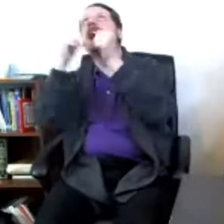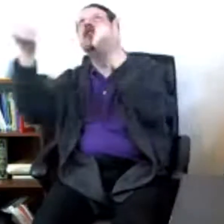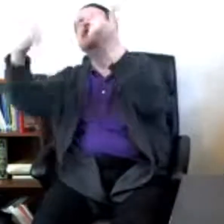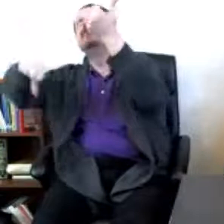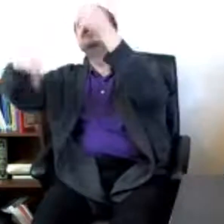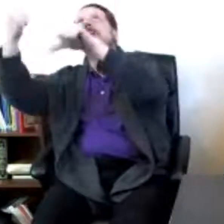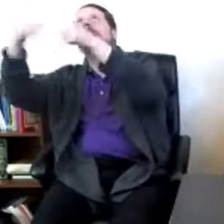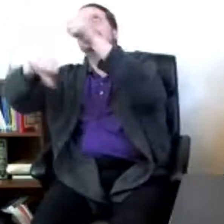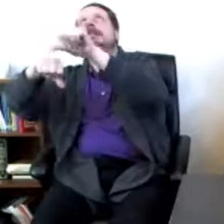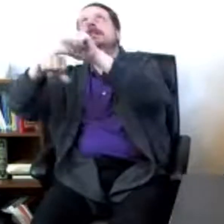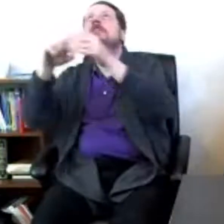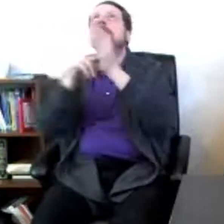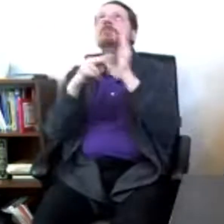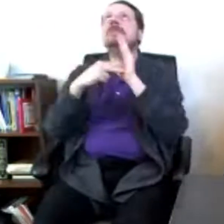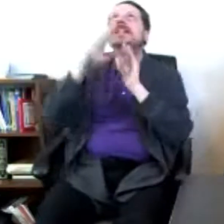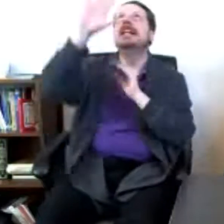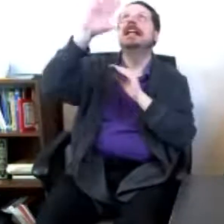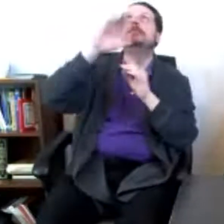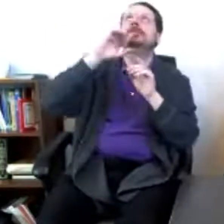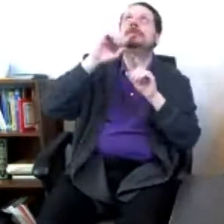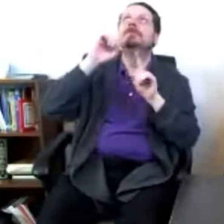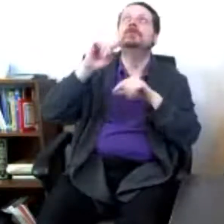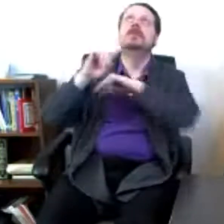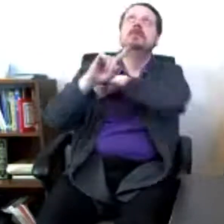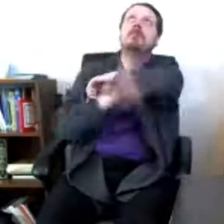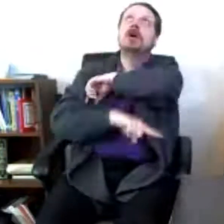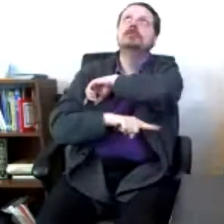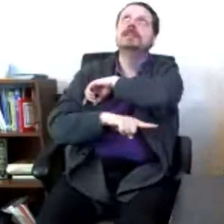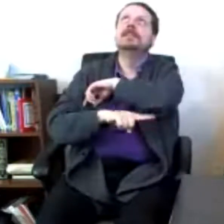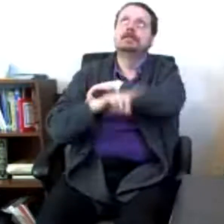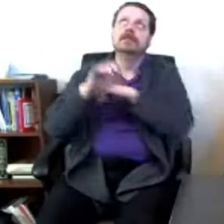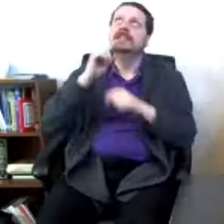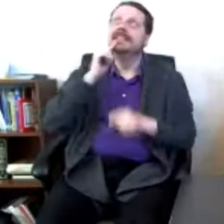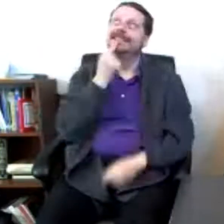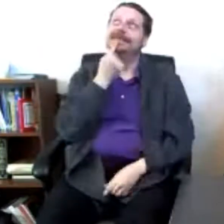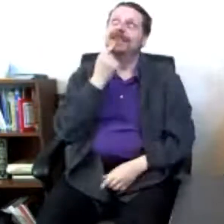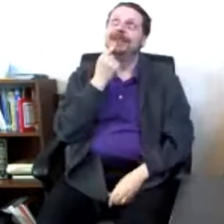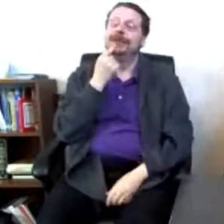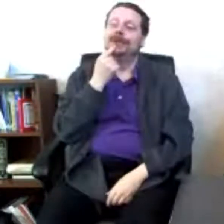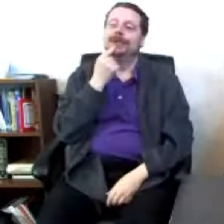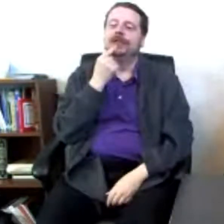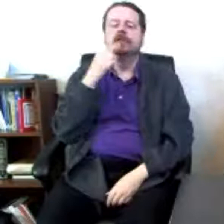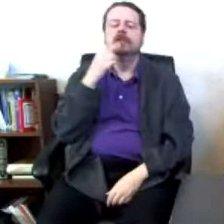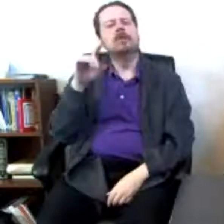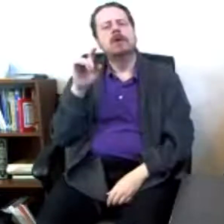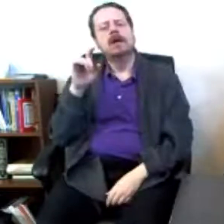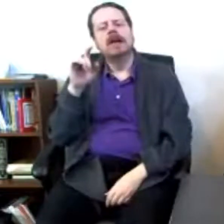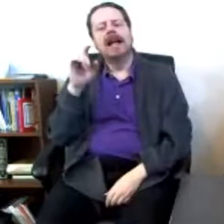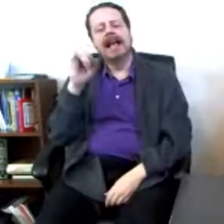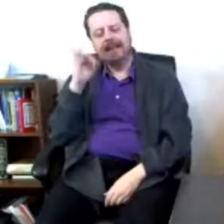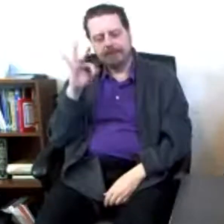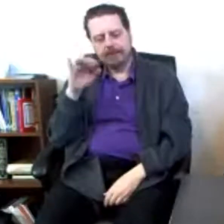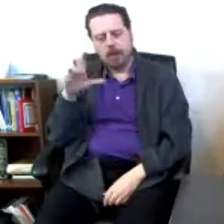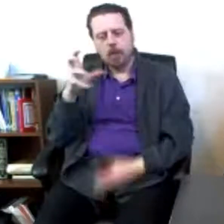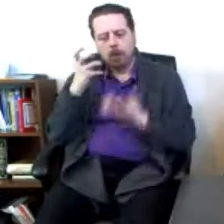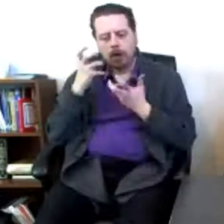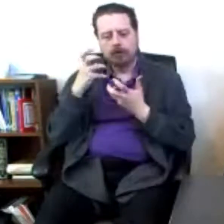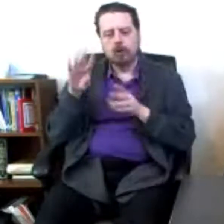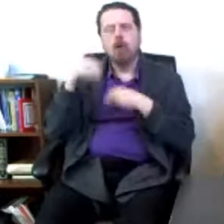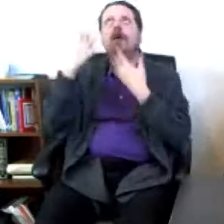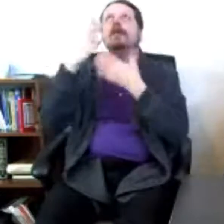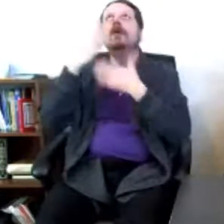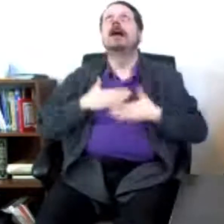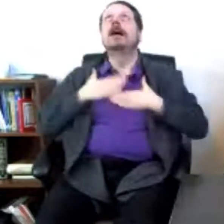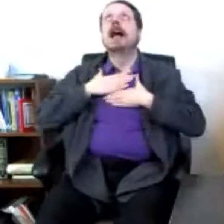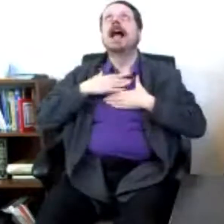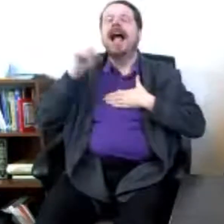my torment is severe. So to offer gratitude, you have to recognize the blessings